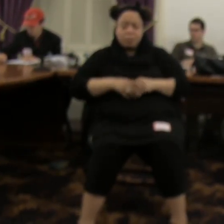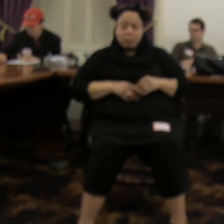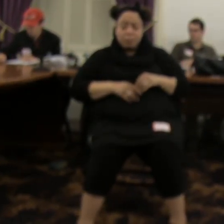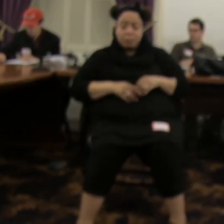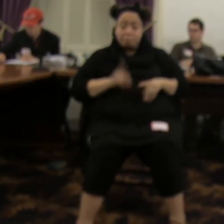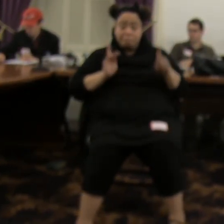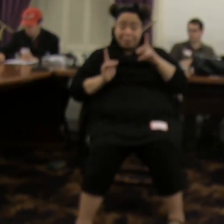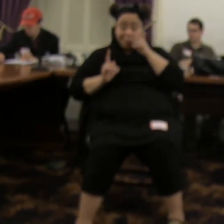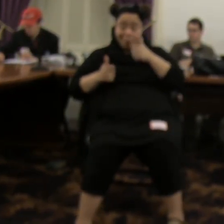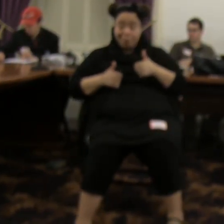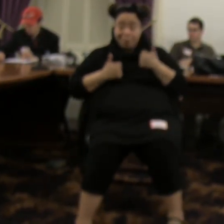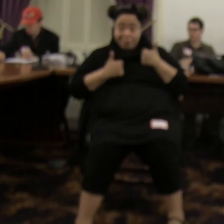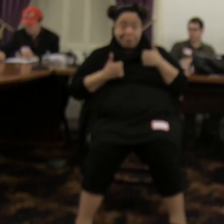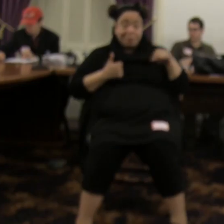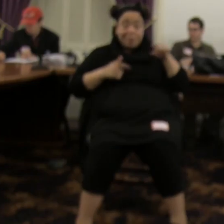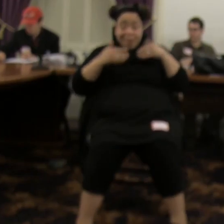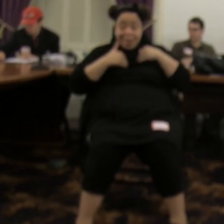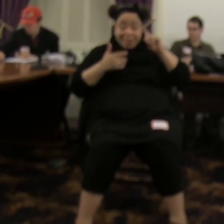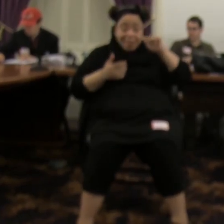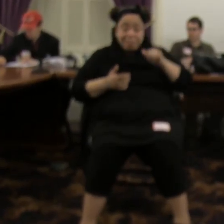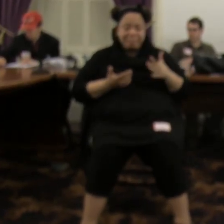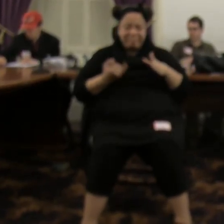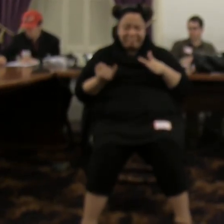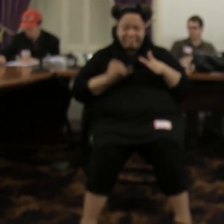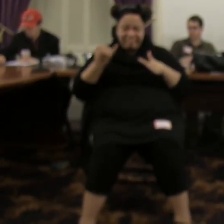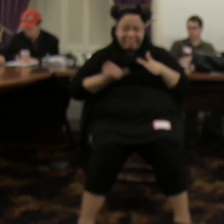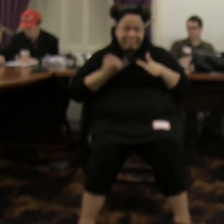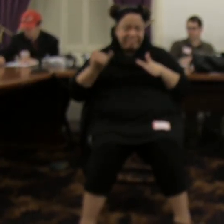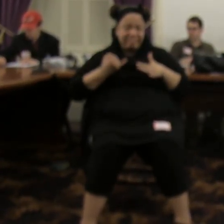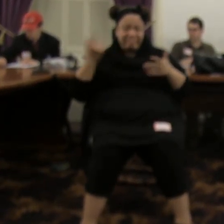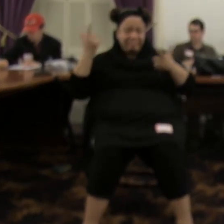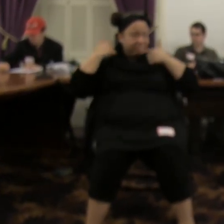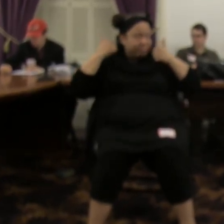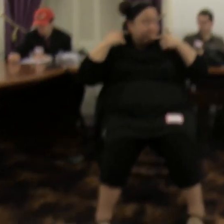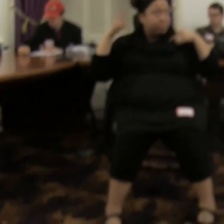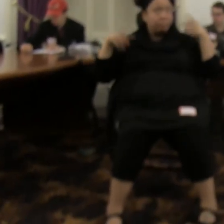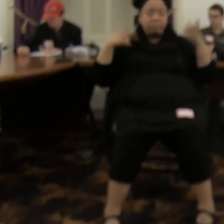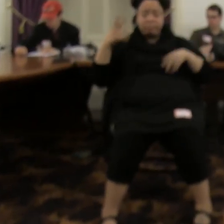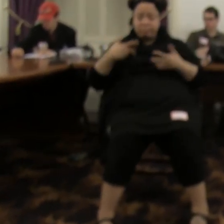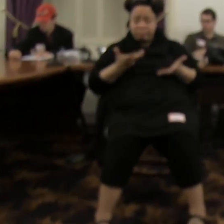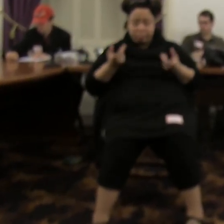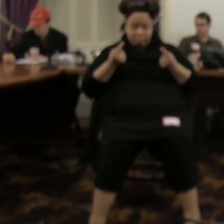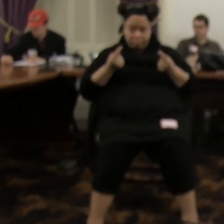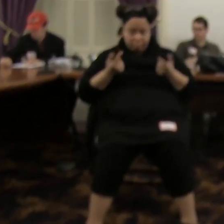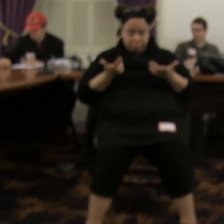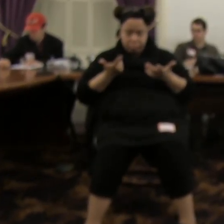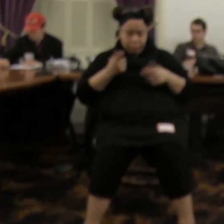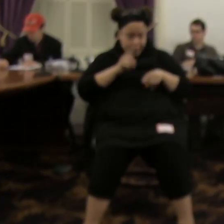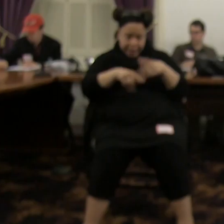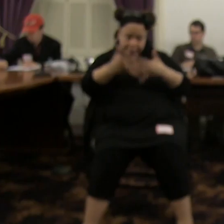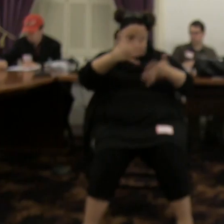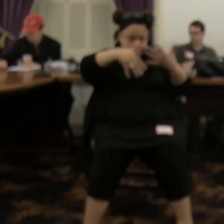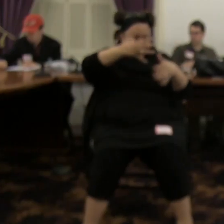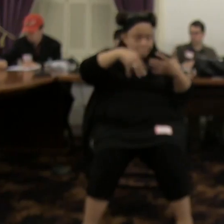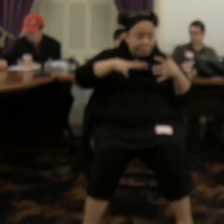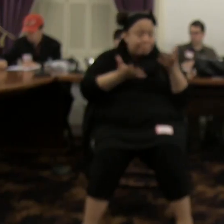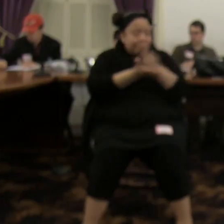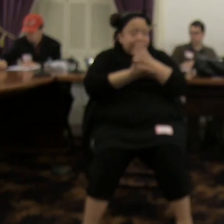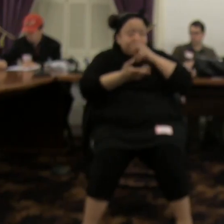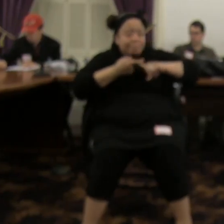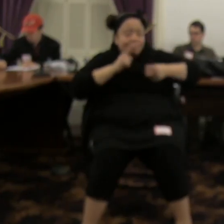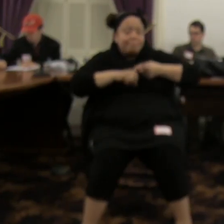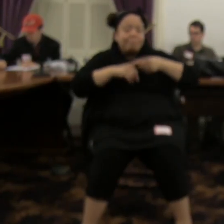like Vermont rural states, a lot of land in between the towns. Transportation is a big challenge, and